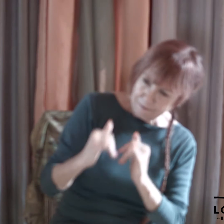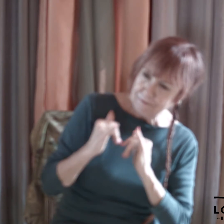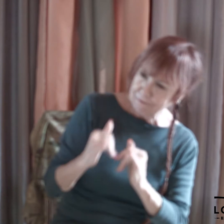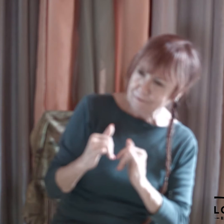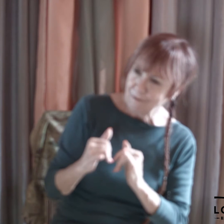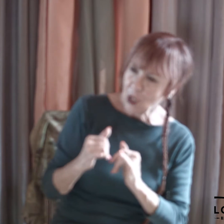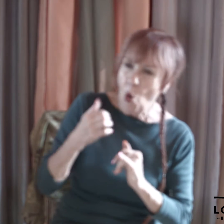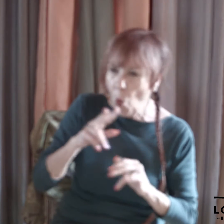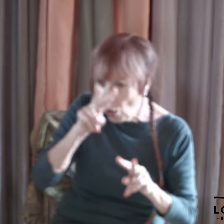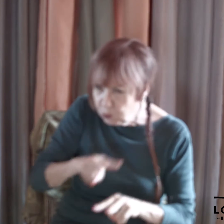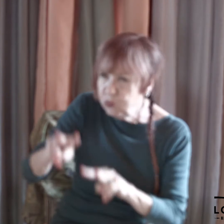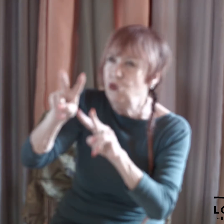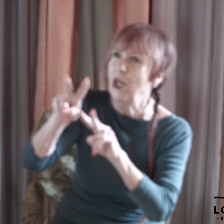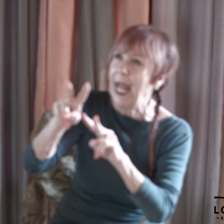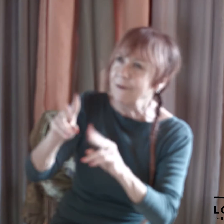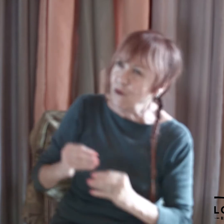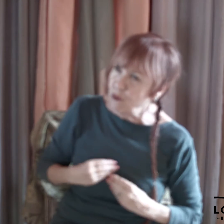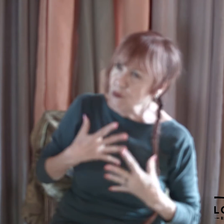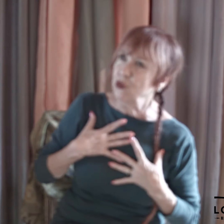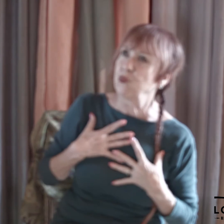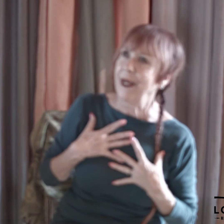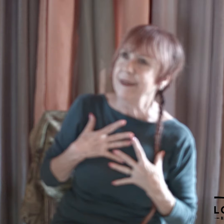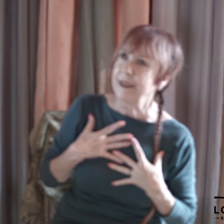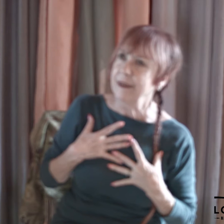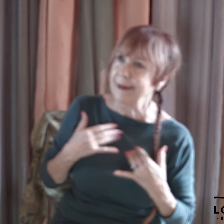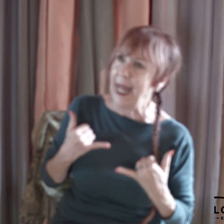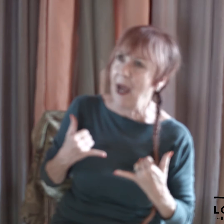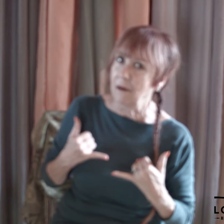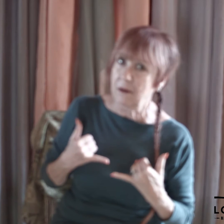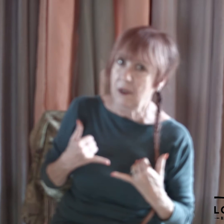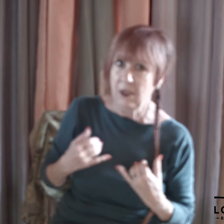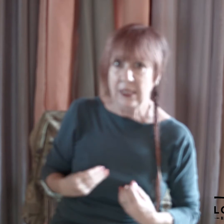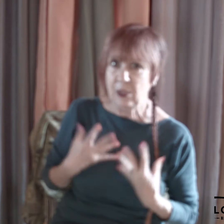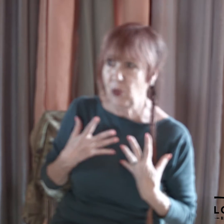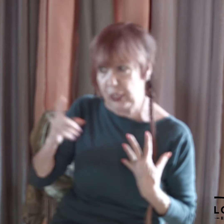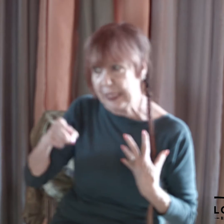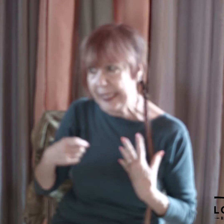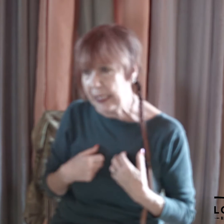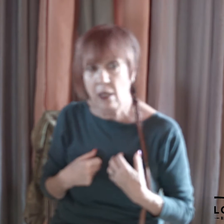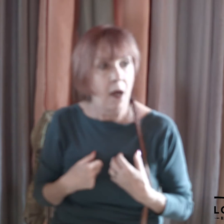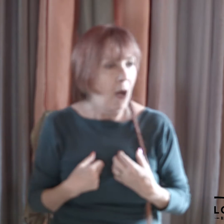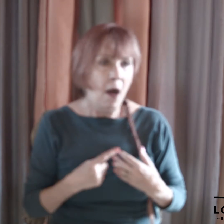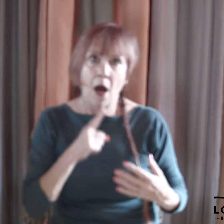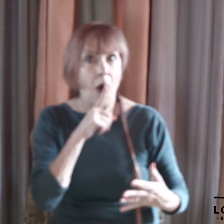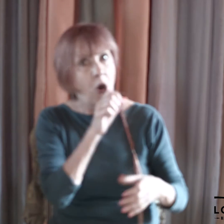or turn to now in this moment where inspiration is necessary?